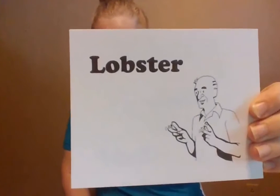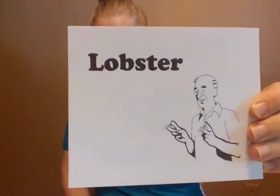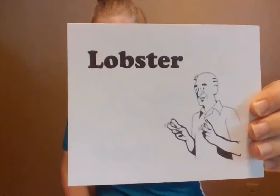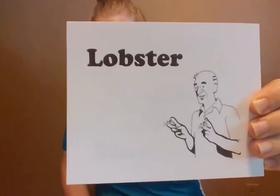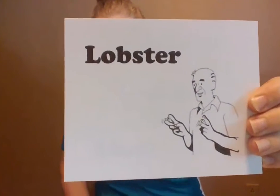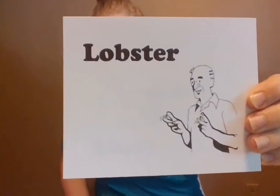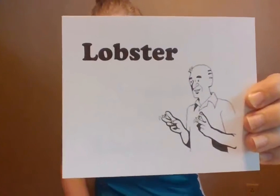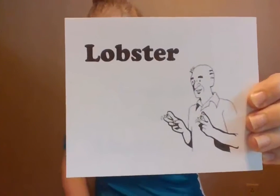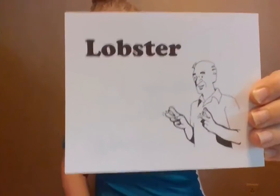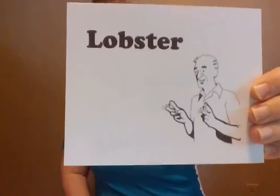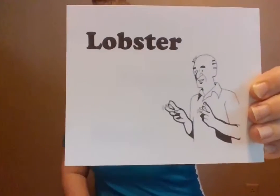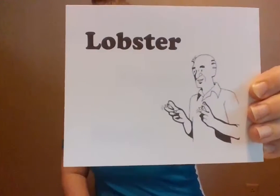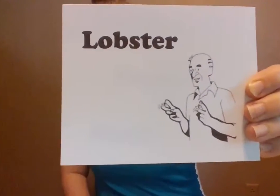next sign.